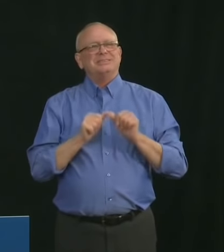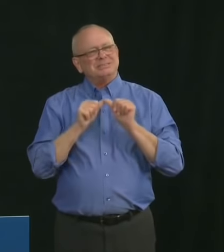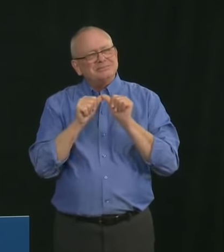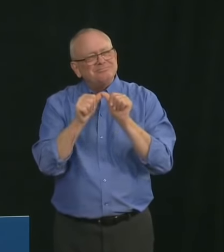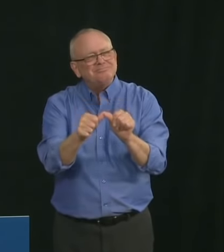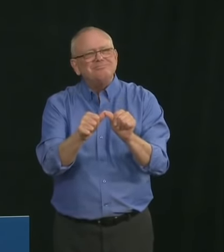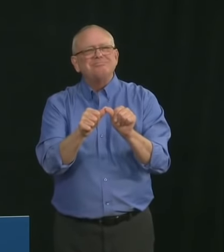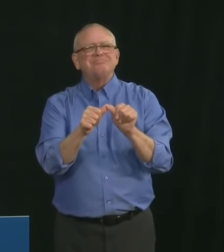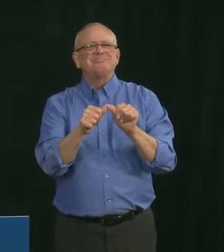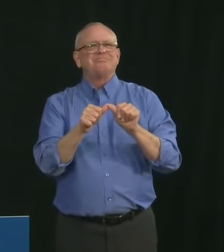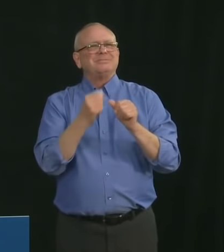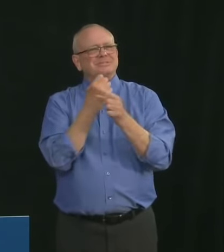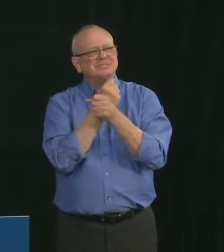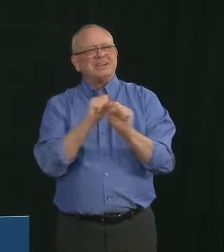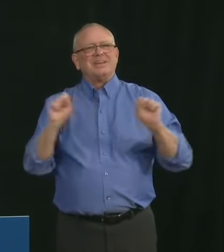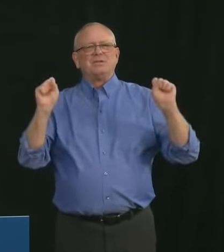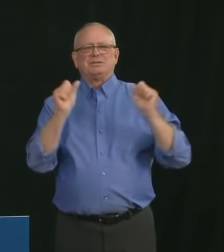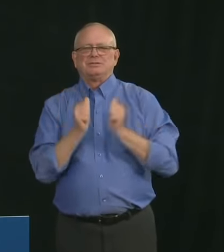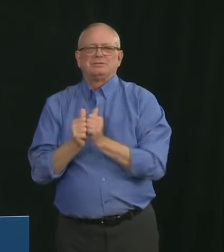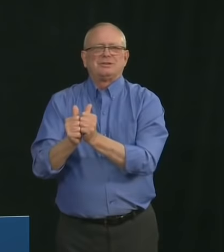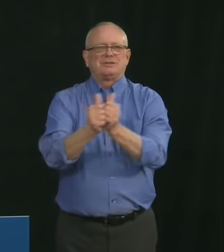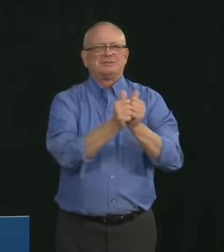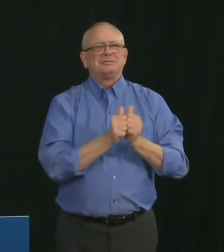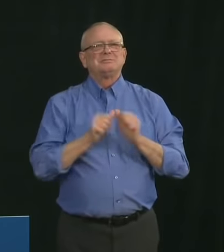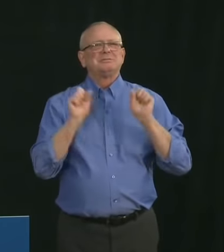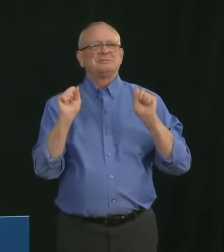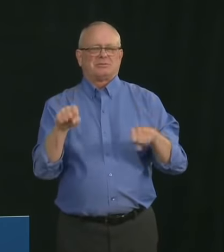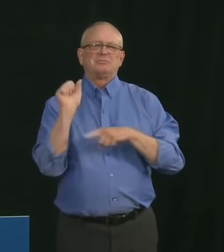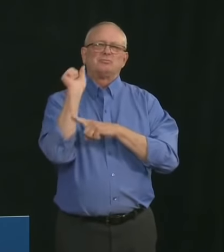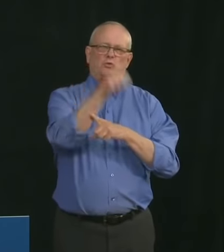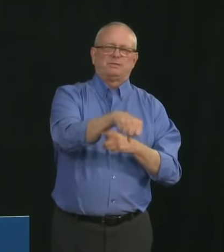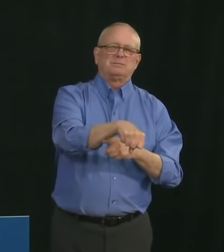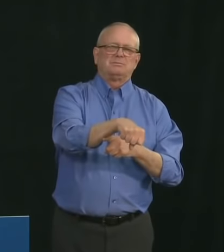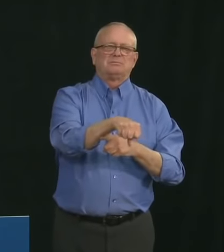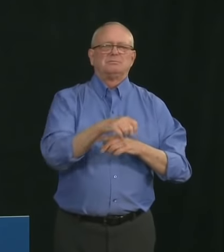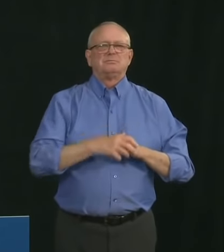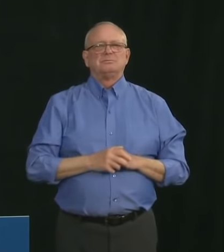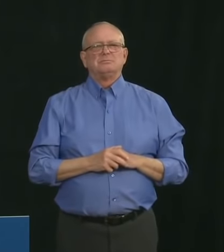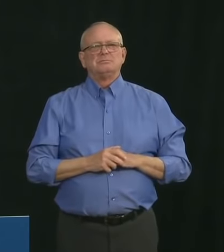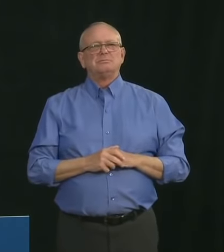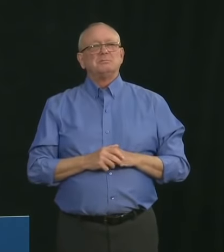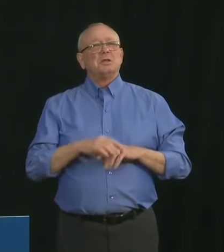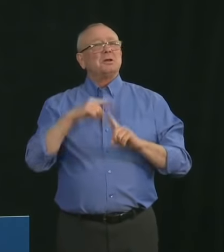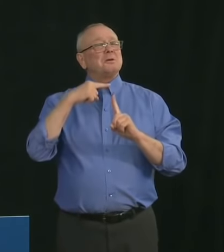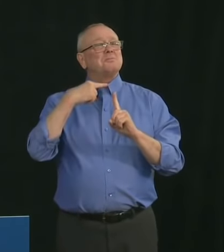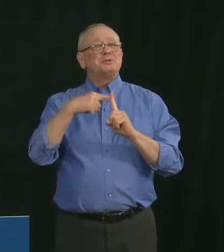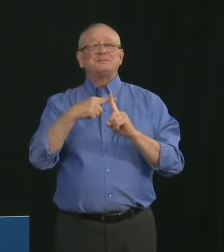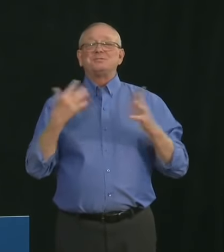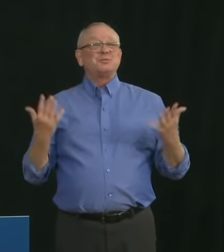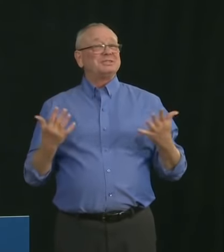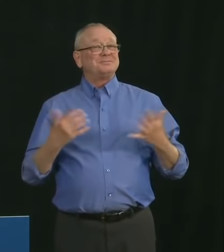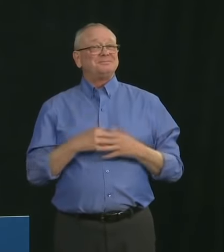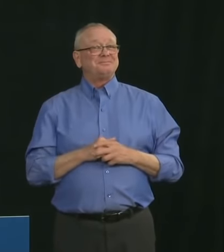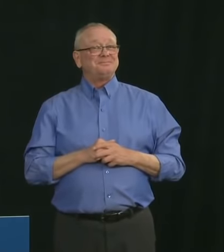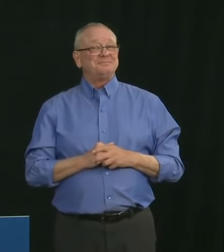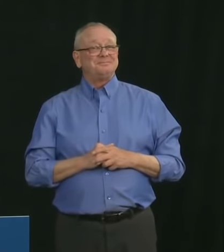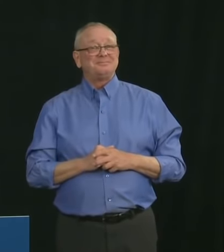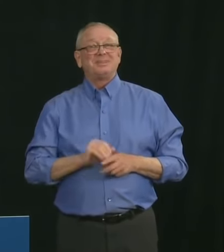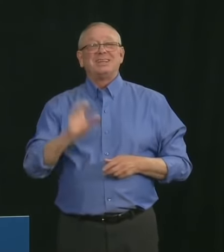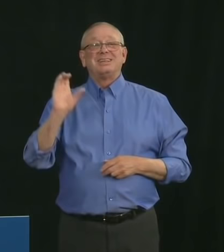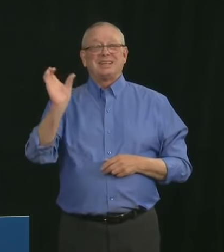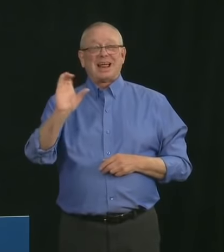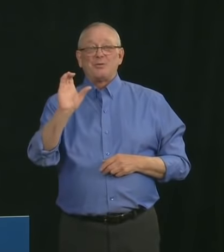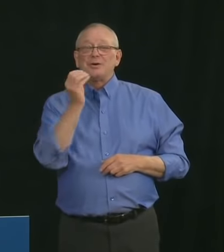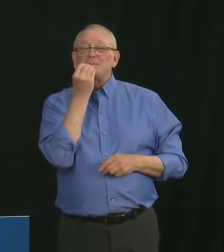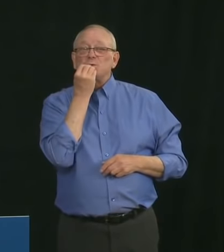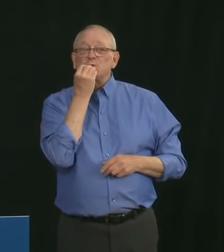wonderful stories through the Alberta Cares hashtag. The Calgary Food Bank thanked Linda, who dropped off masks her mom